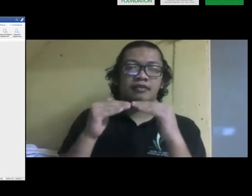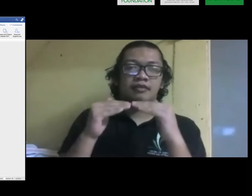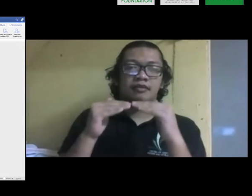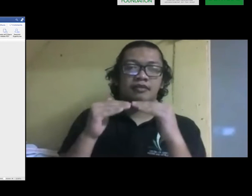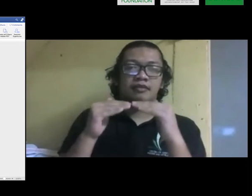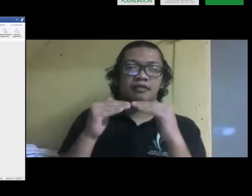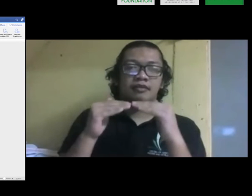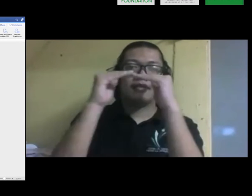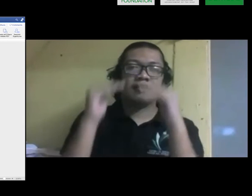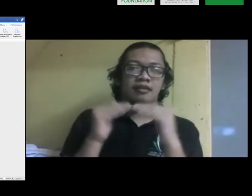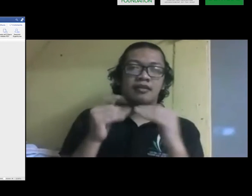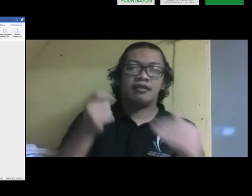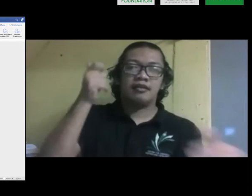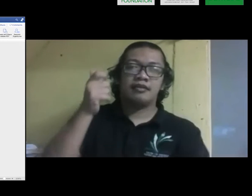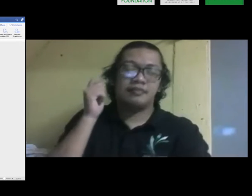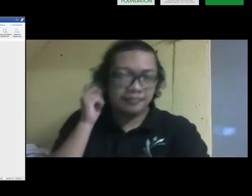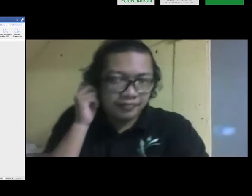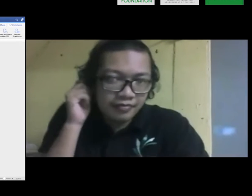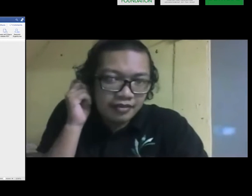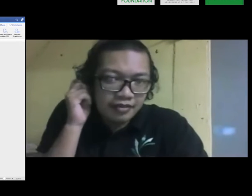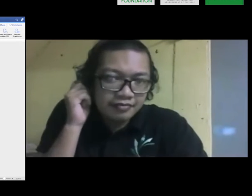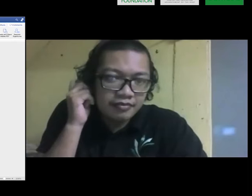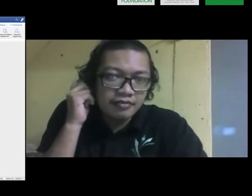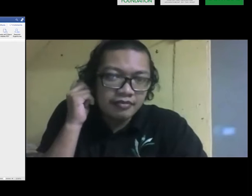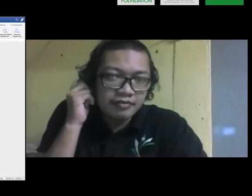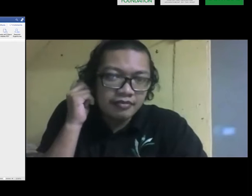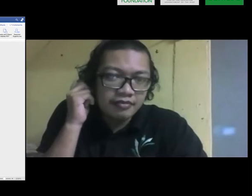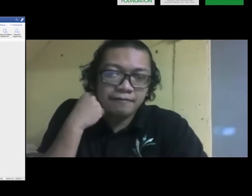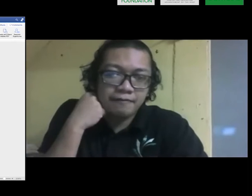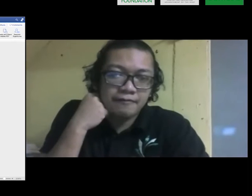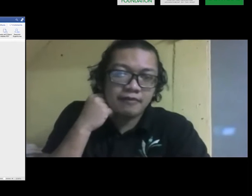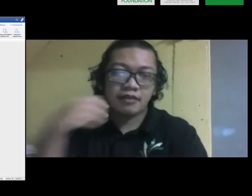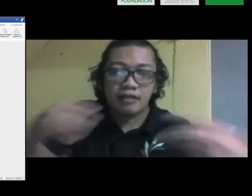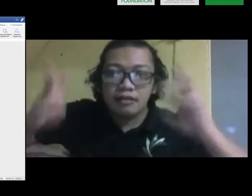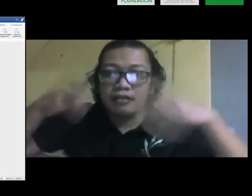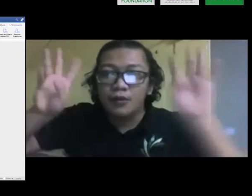take away equals. Okay. Then in that case,